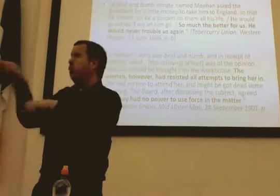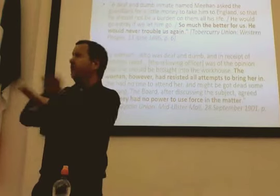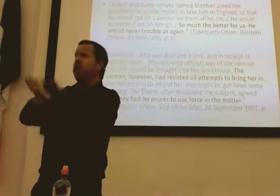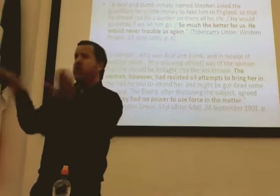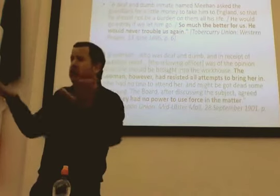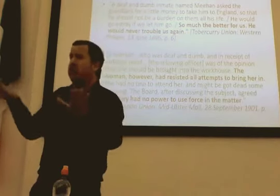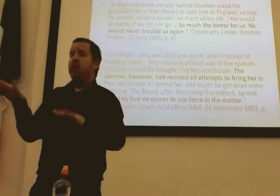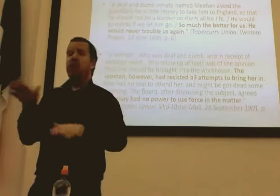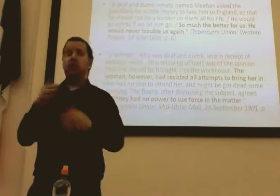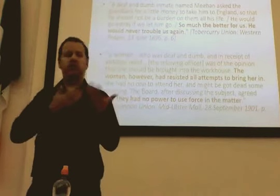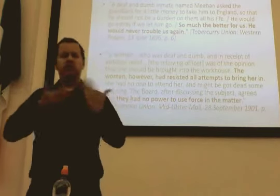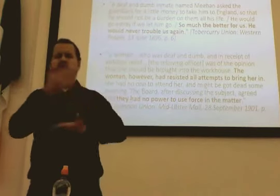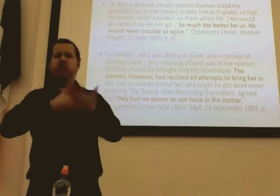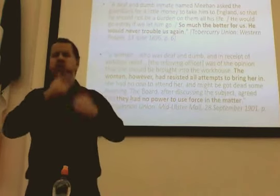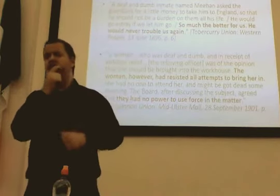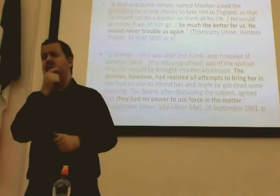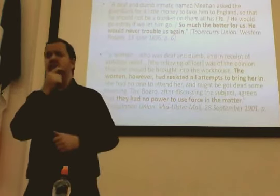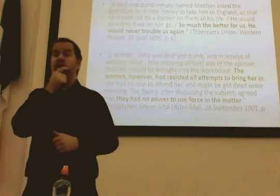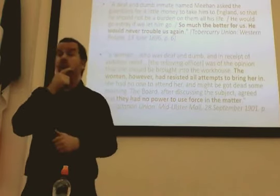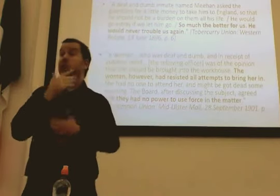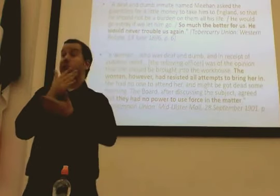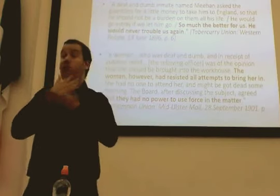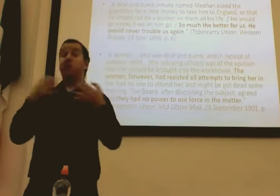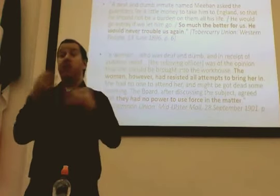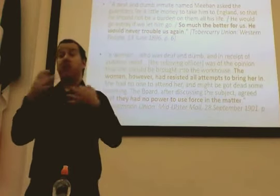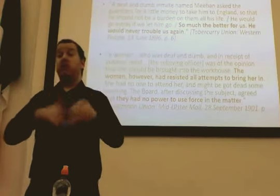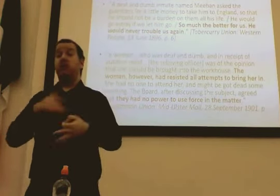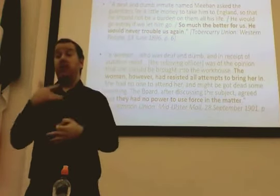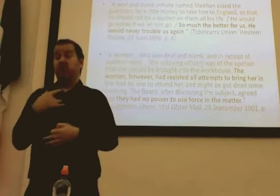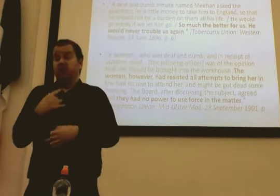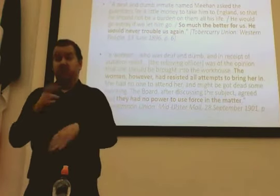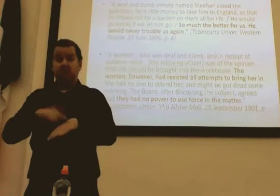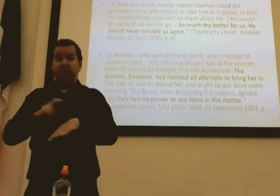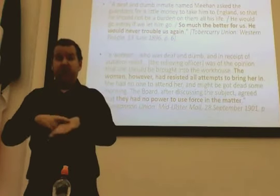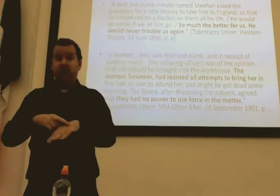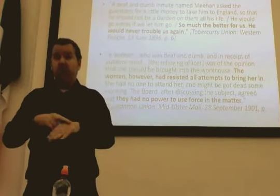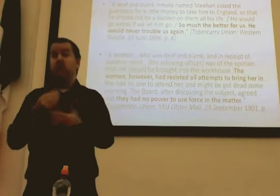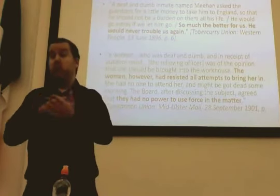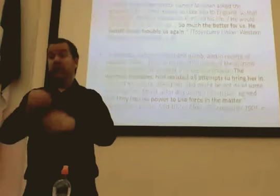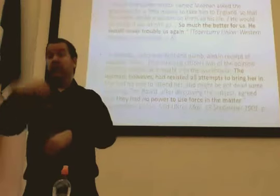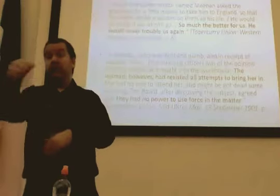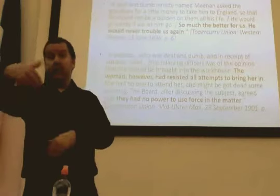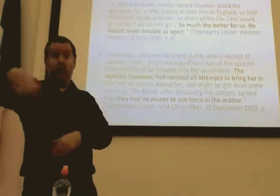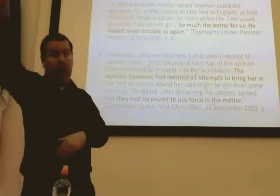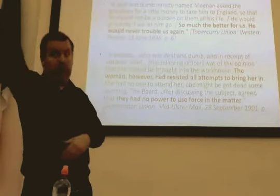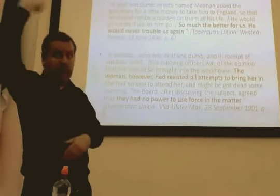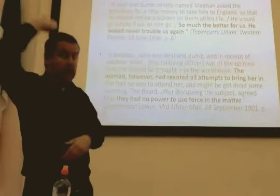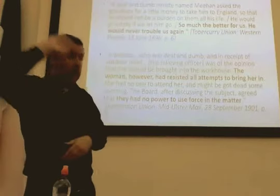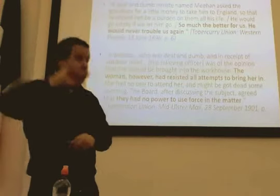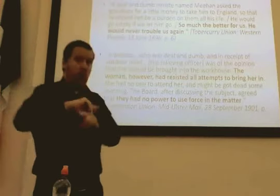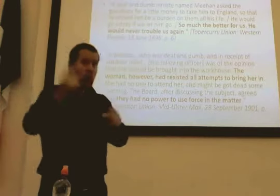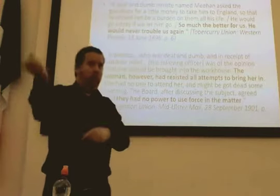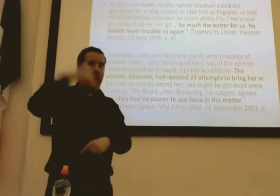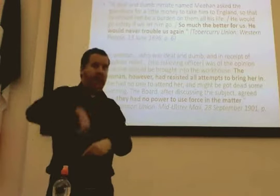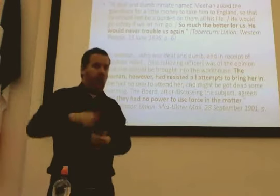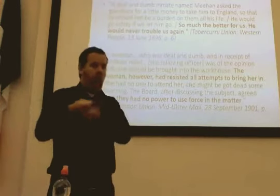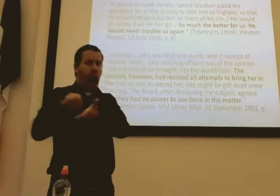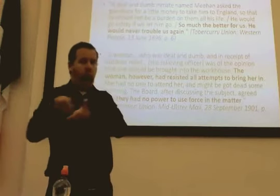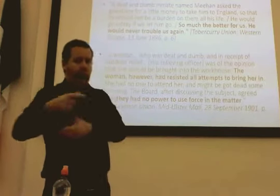So he said, I want to move to England, so I'm not dependent on you anymore. So the Board of Guardians actually agreed that it was better to give him money to get